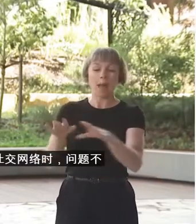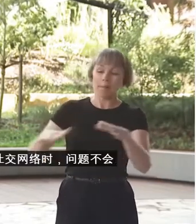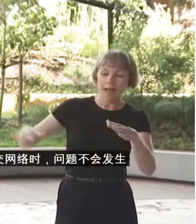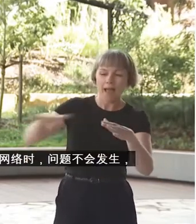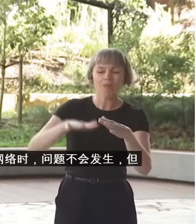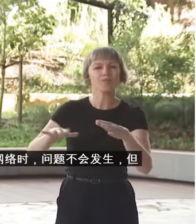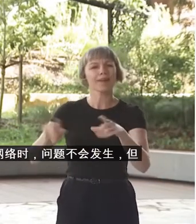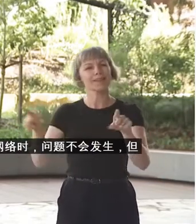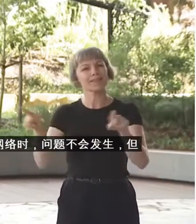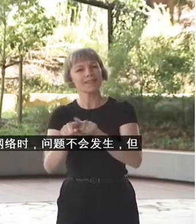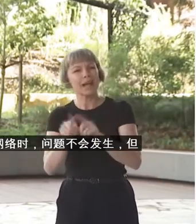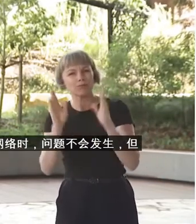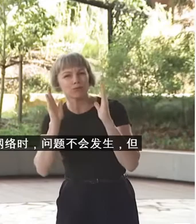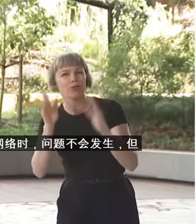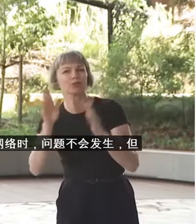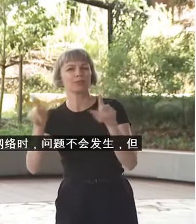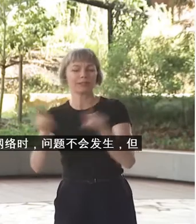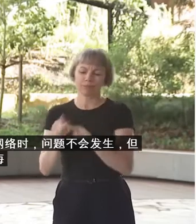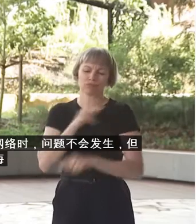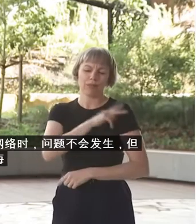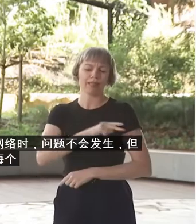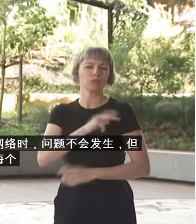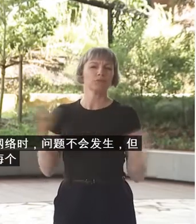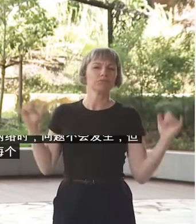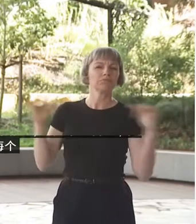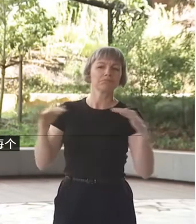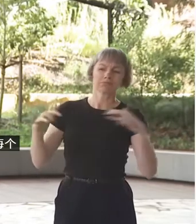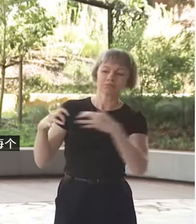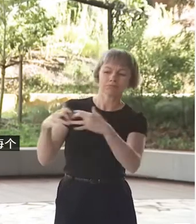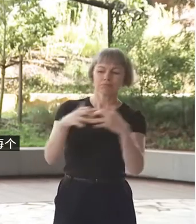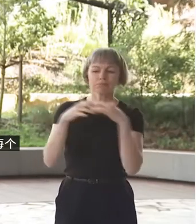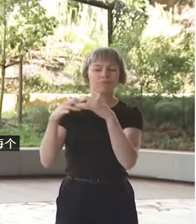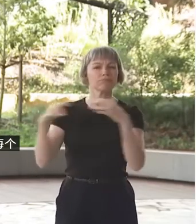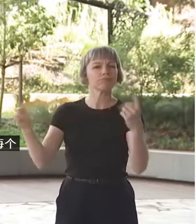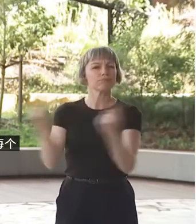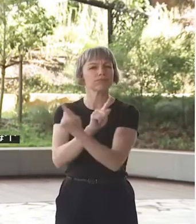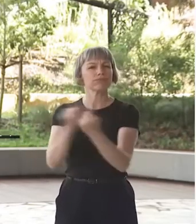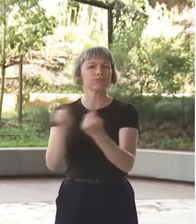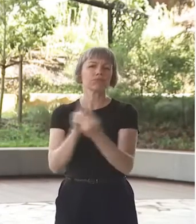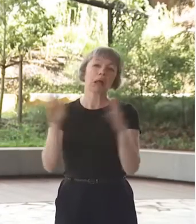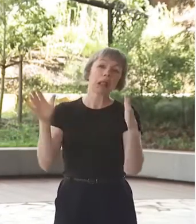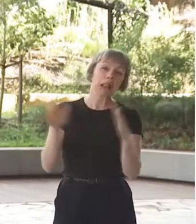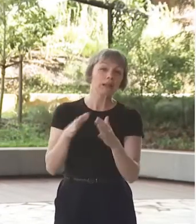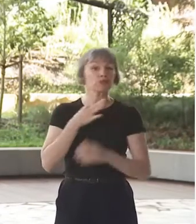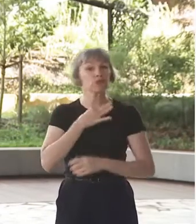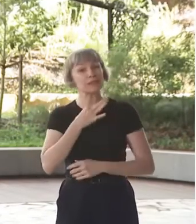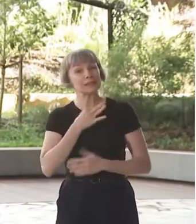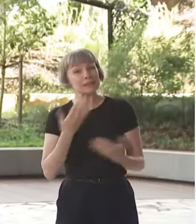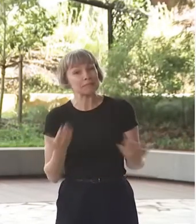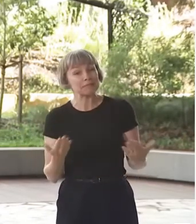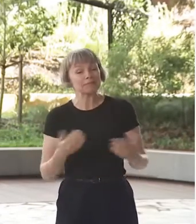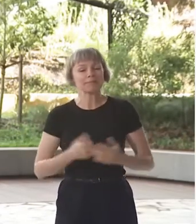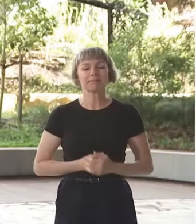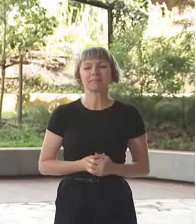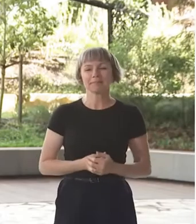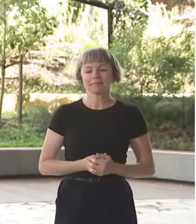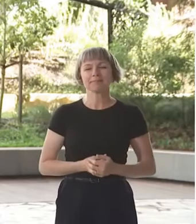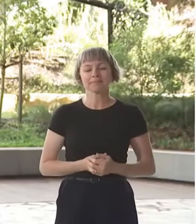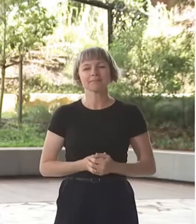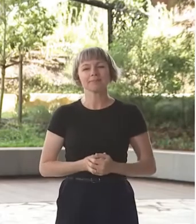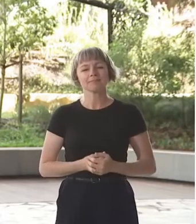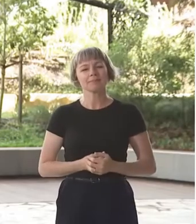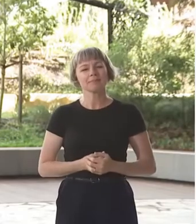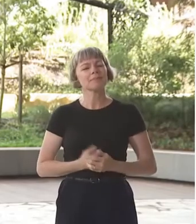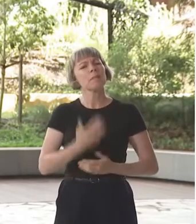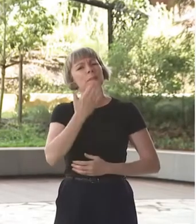social networks, but clearly we would also encourage everyone to be thoughtful, and I would be urging everyone to think